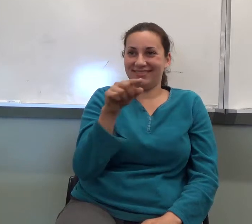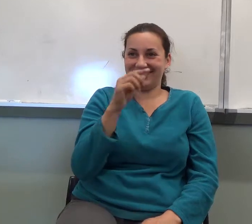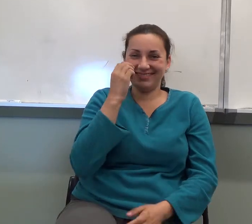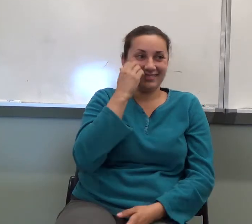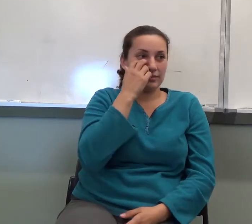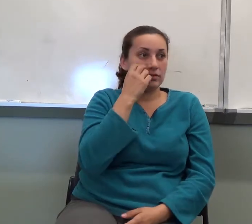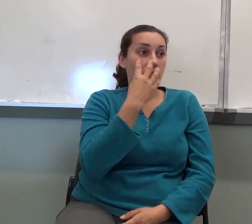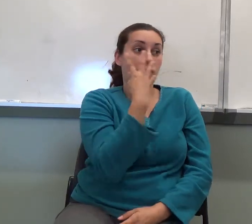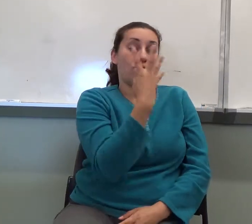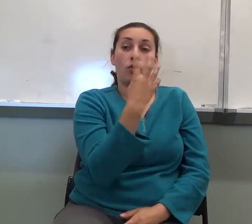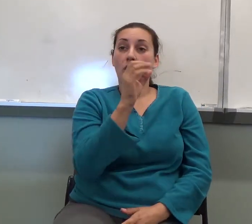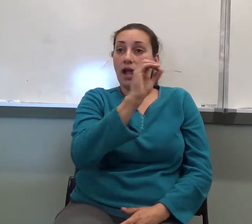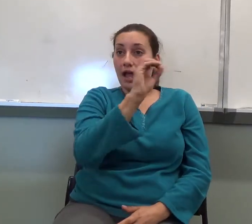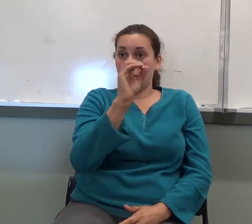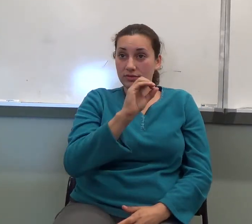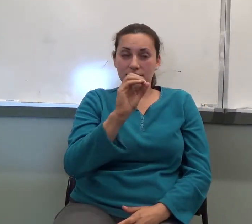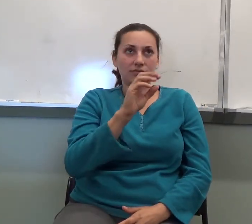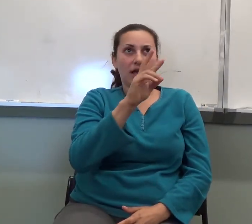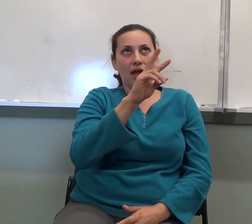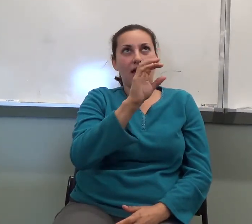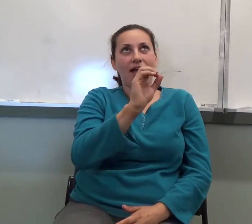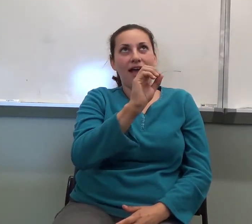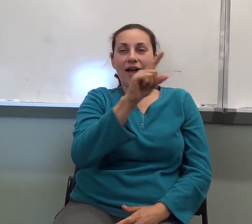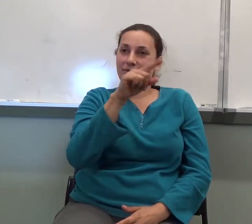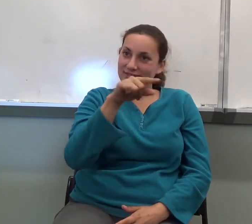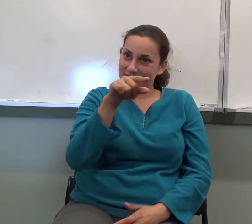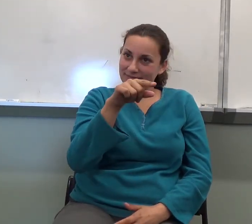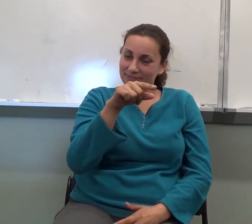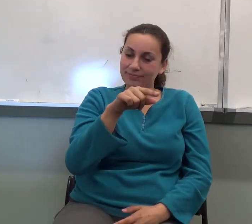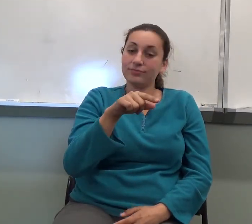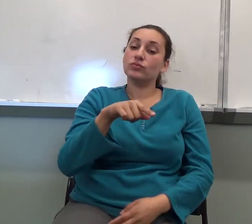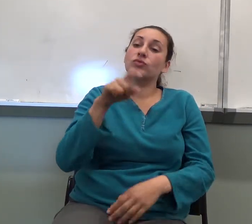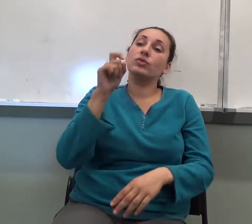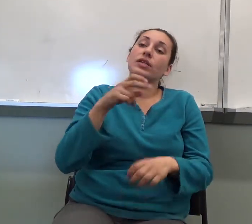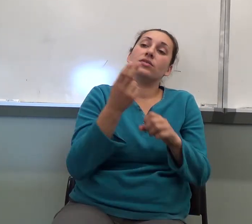to go to the conversion table, which is page 443.